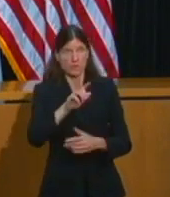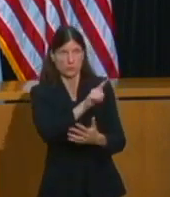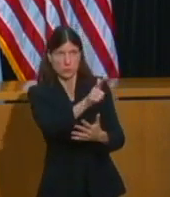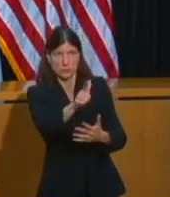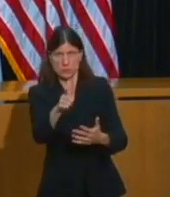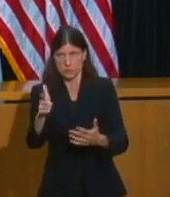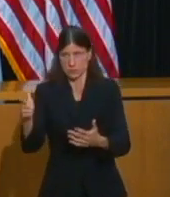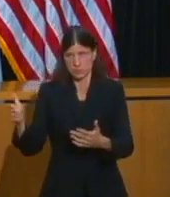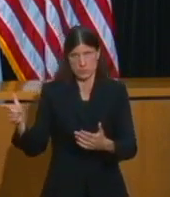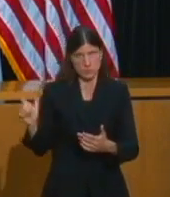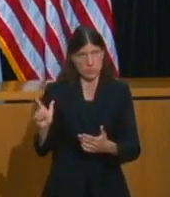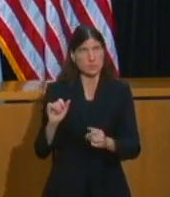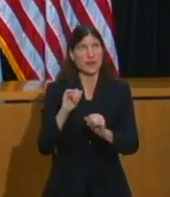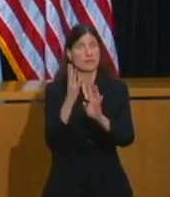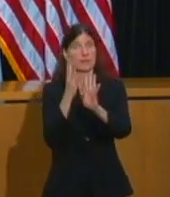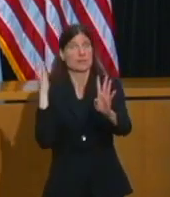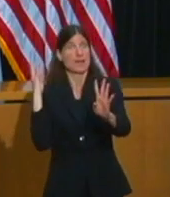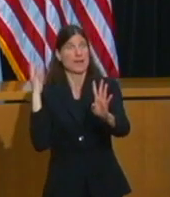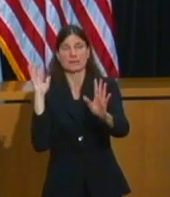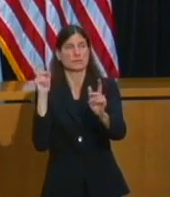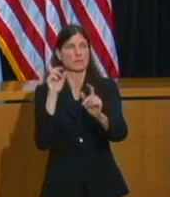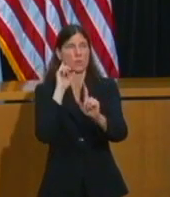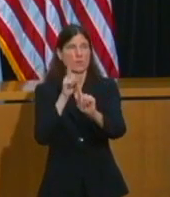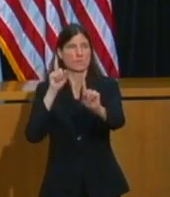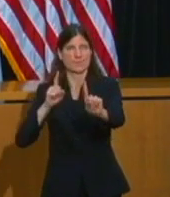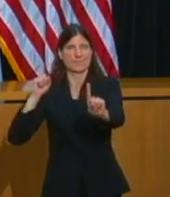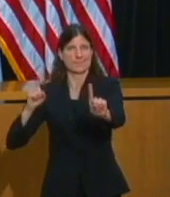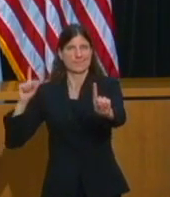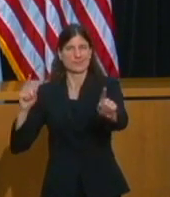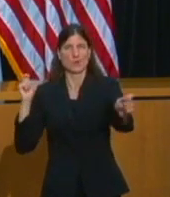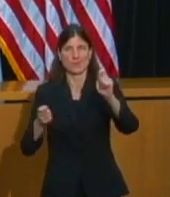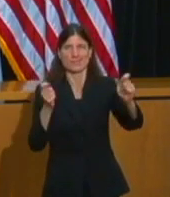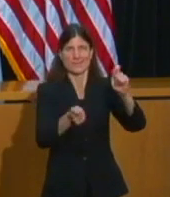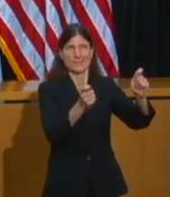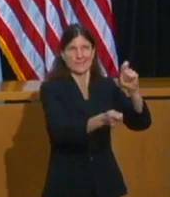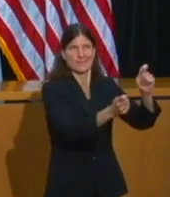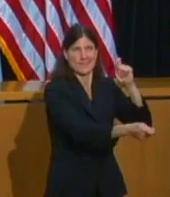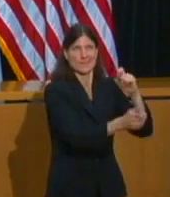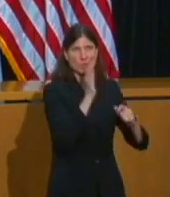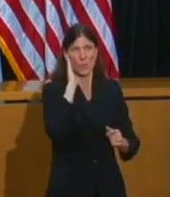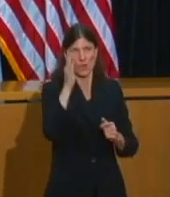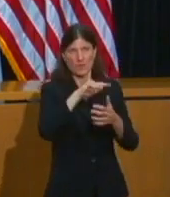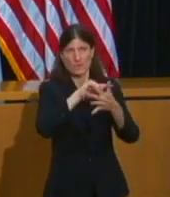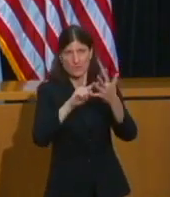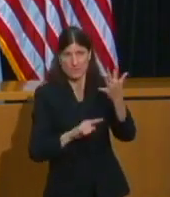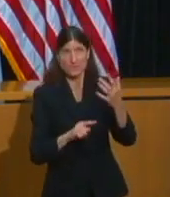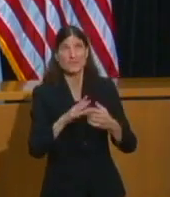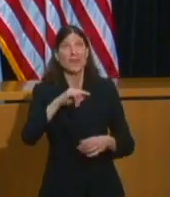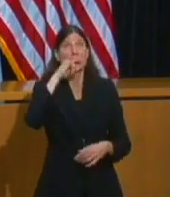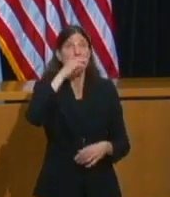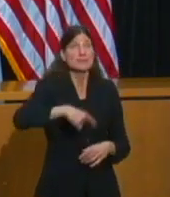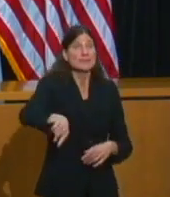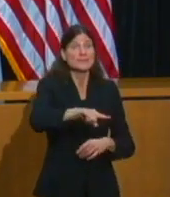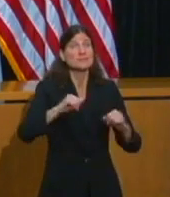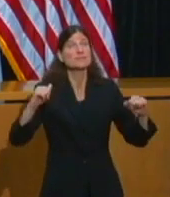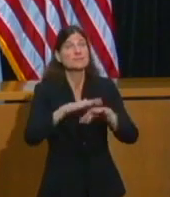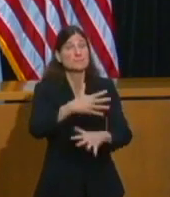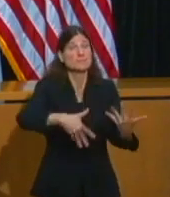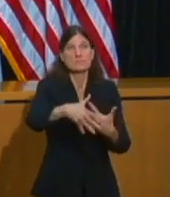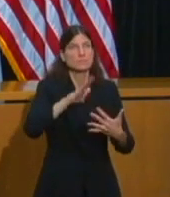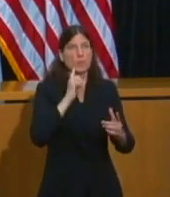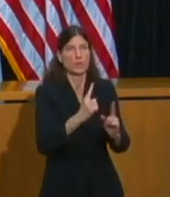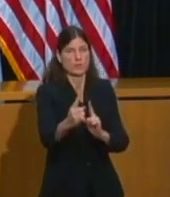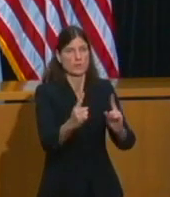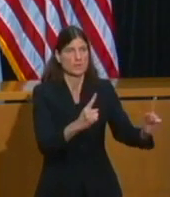To open in phase two, licensed providers will simply need to submit a plan and self-attestation to the Department of Early Education and Care